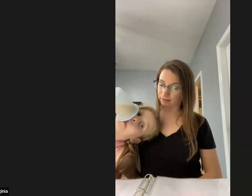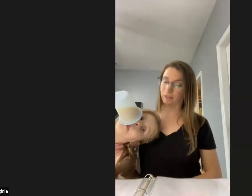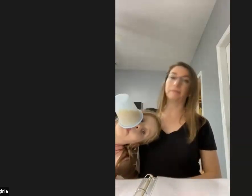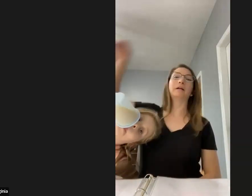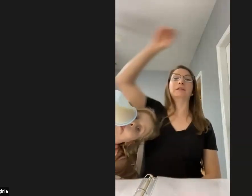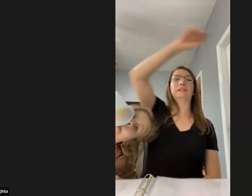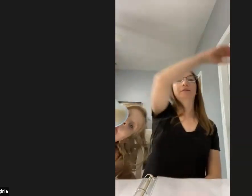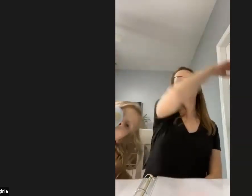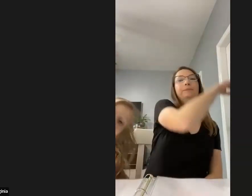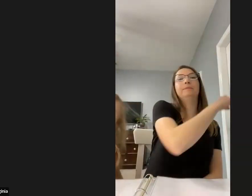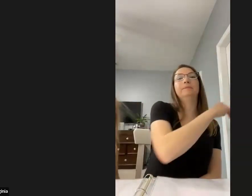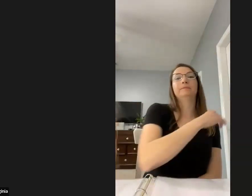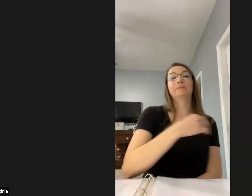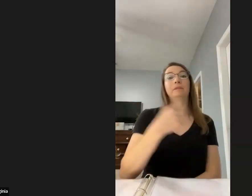Okay. How about this?